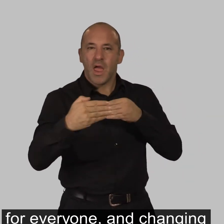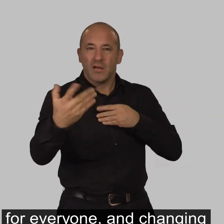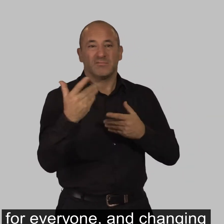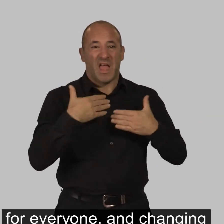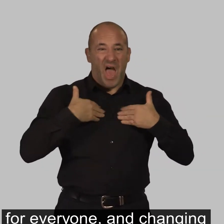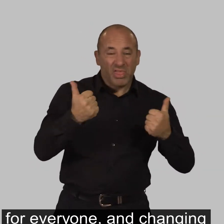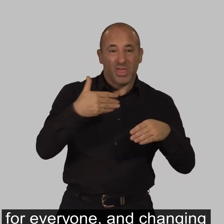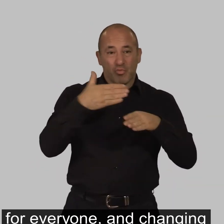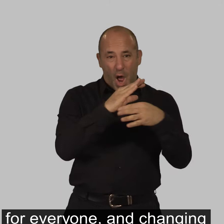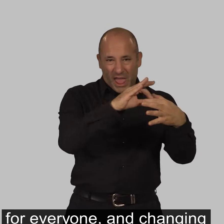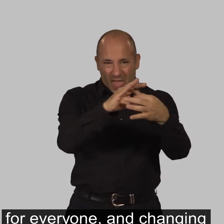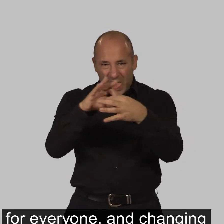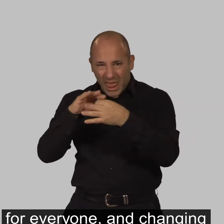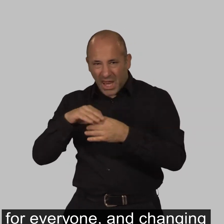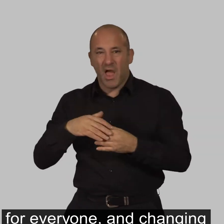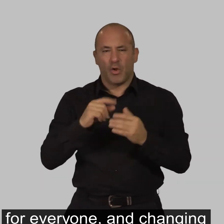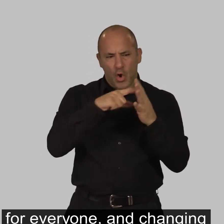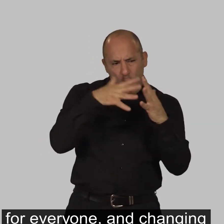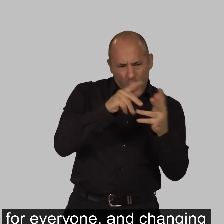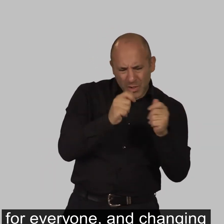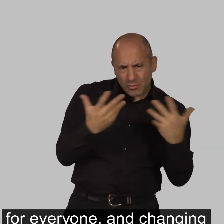everyone and changing the law where we need to.